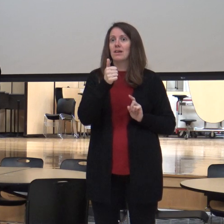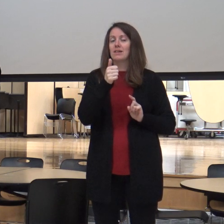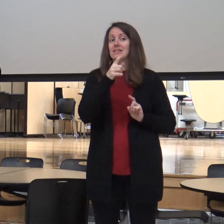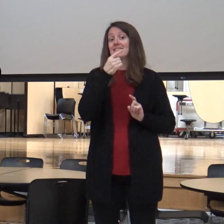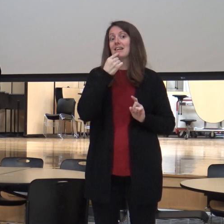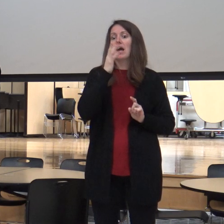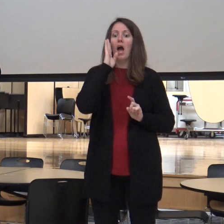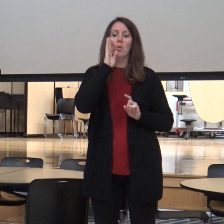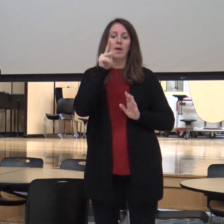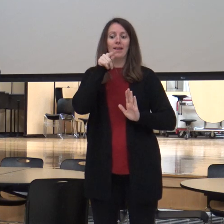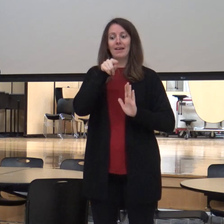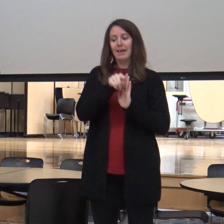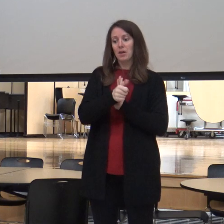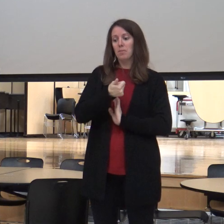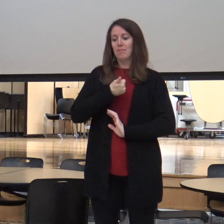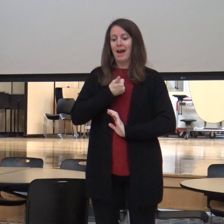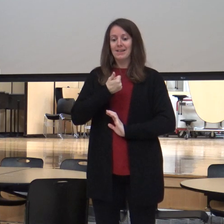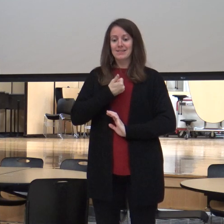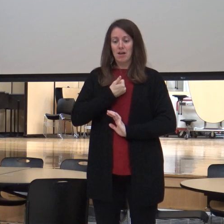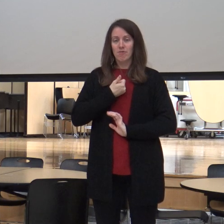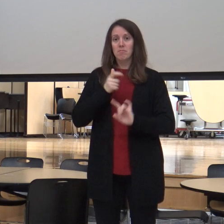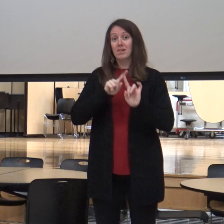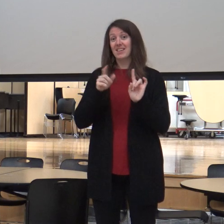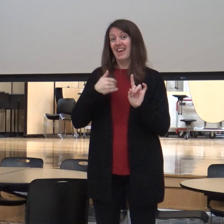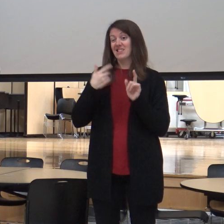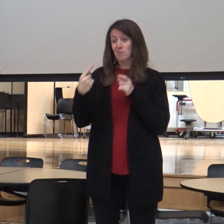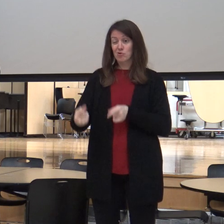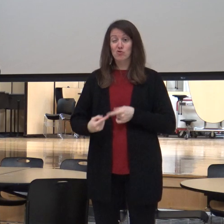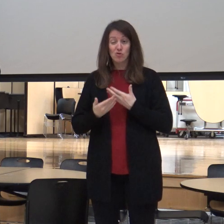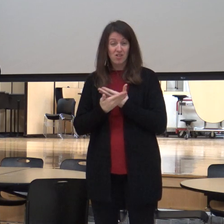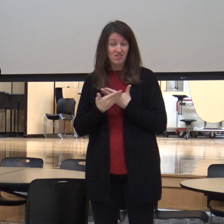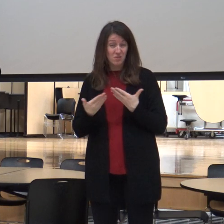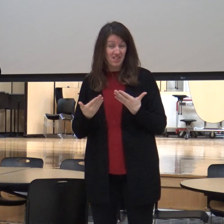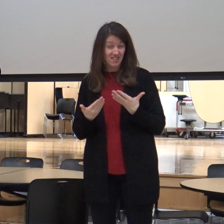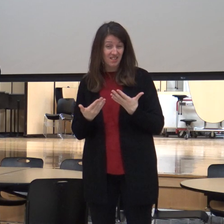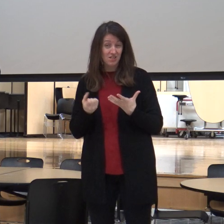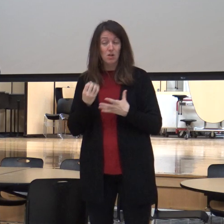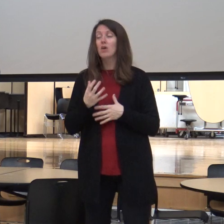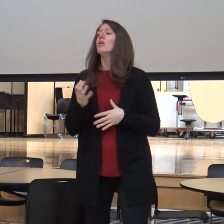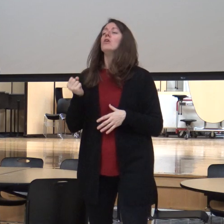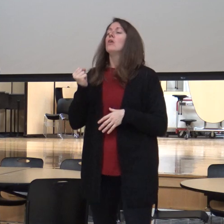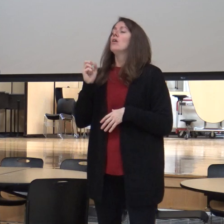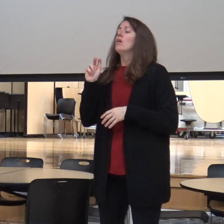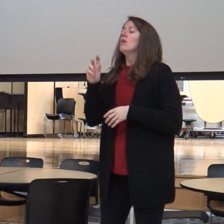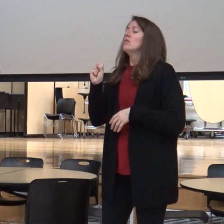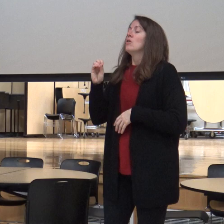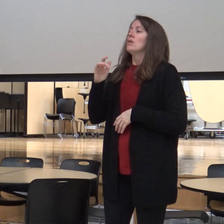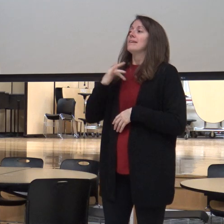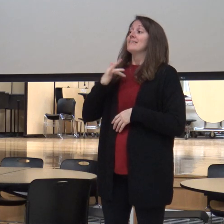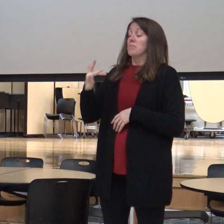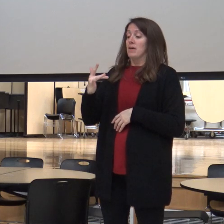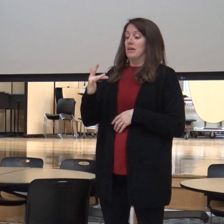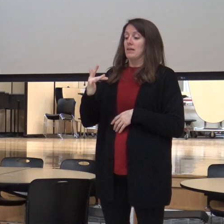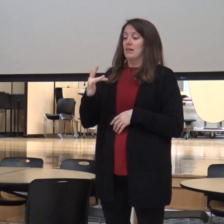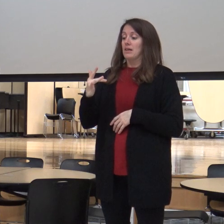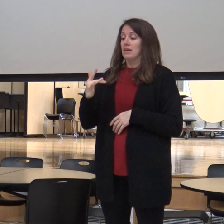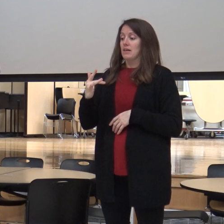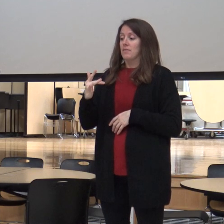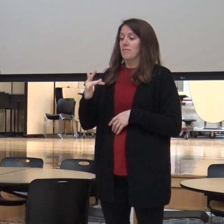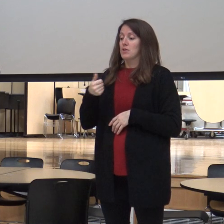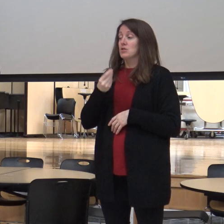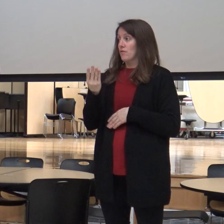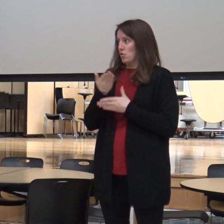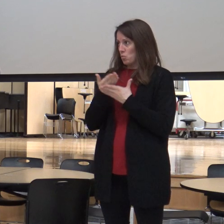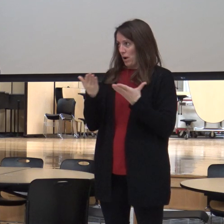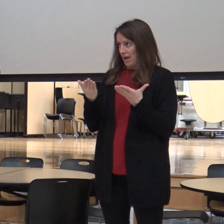but there were some extremely troubling things going on. So typically when it gets a mobile crisis, it comes one of a couple ways. It